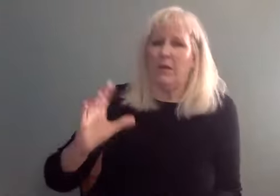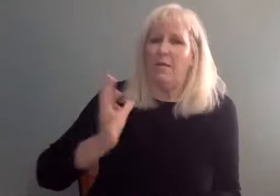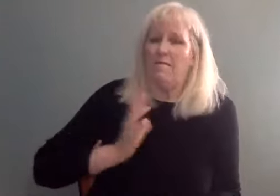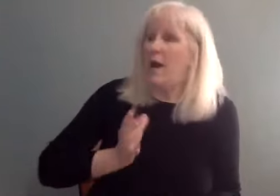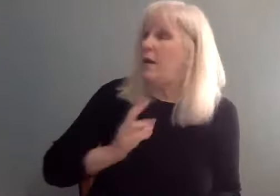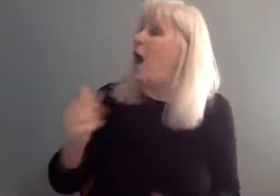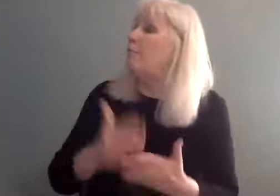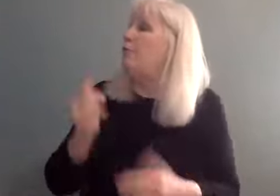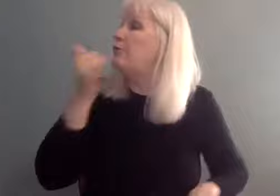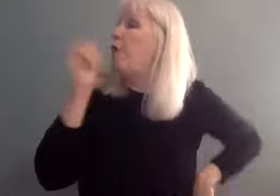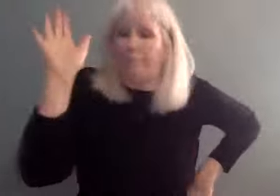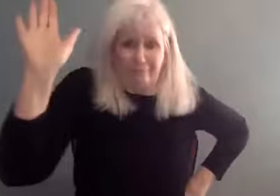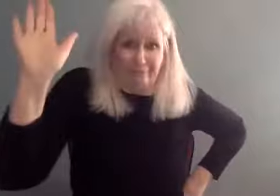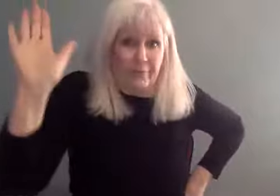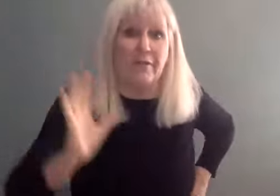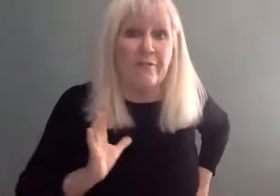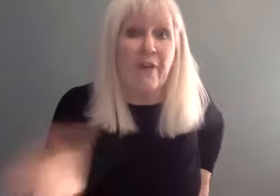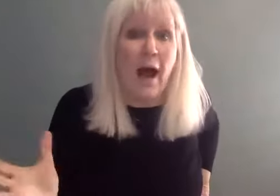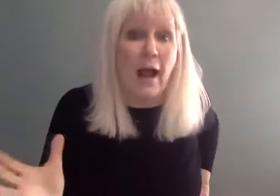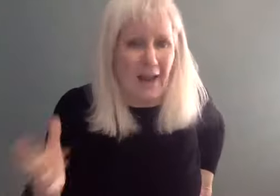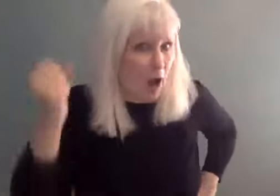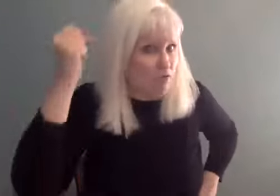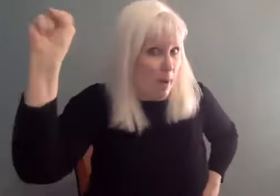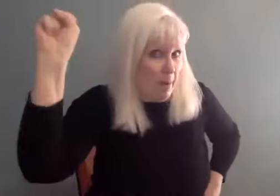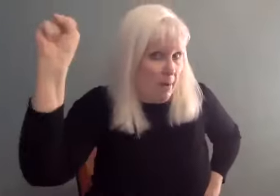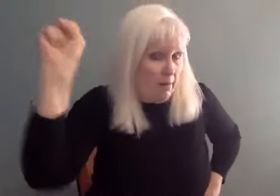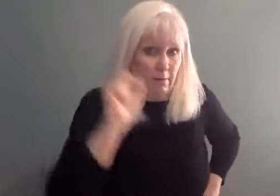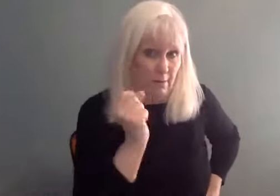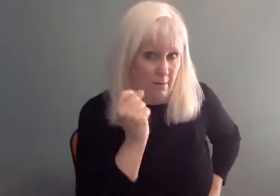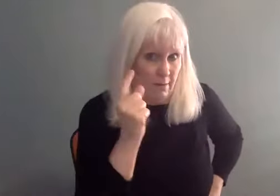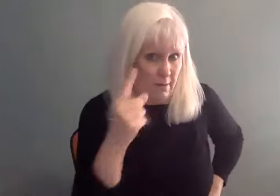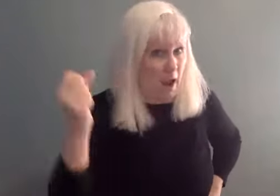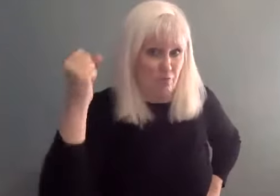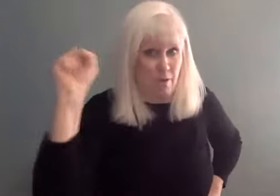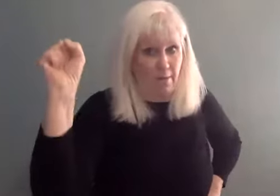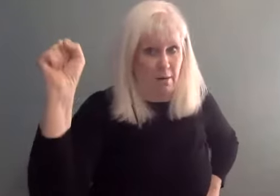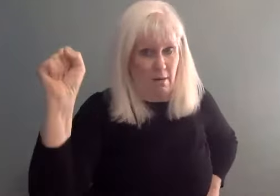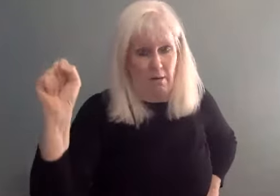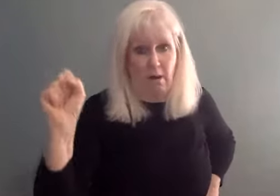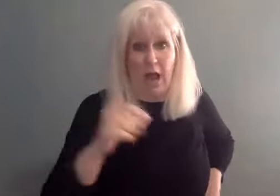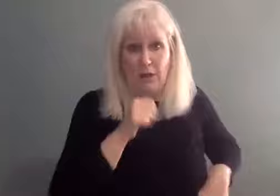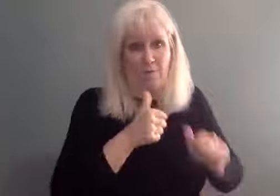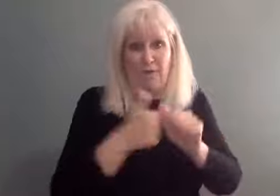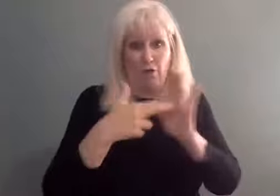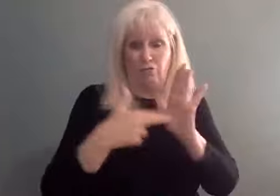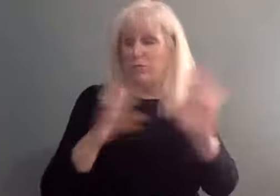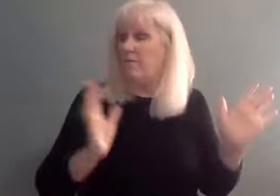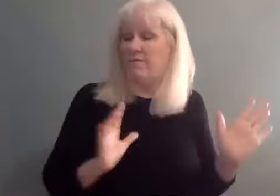wrong. I want to prove you wrong. I'm a rebel. I am rebellious and defiant. And so I went out and I did I